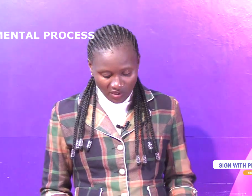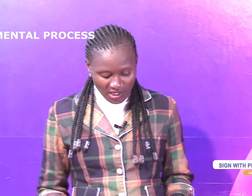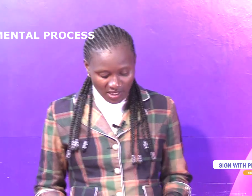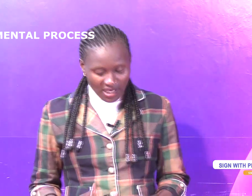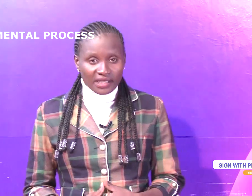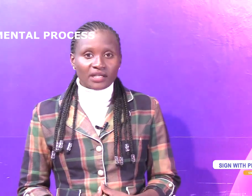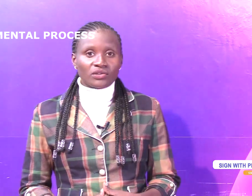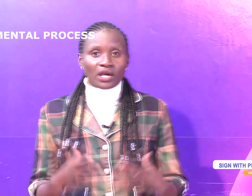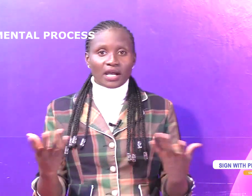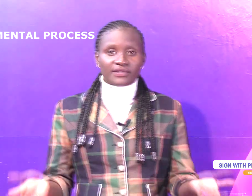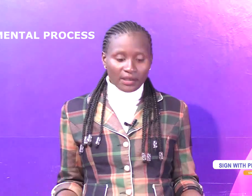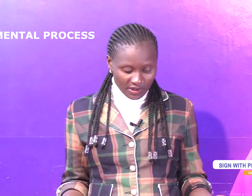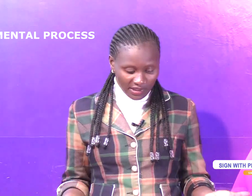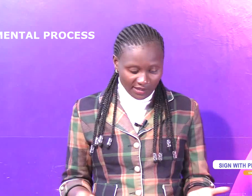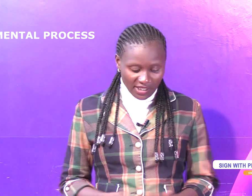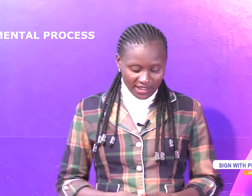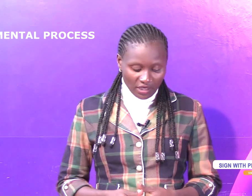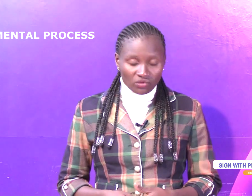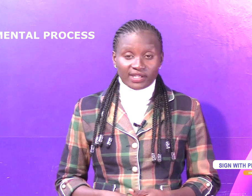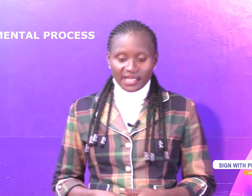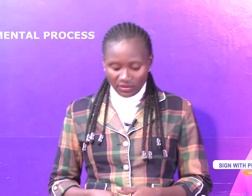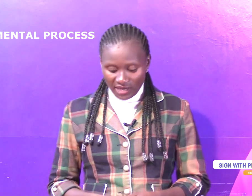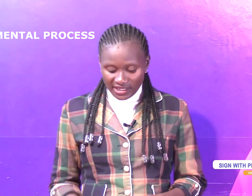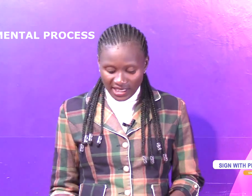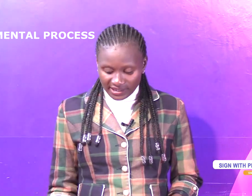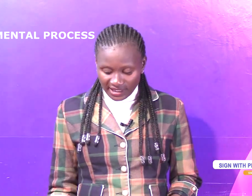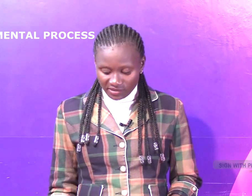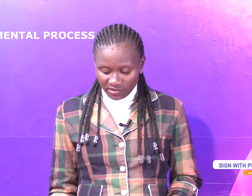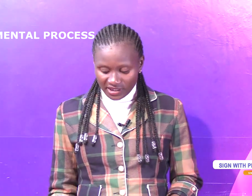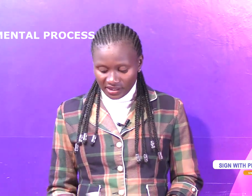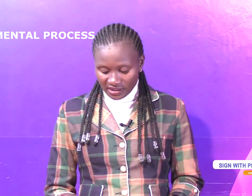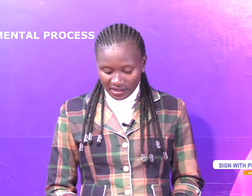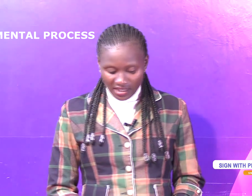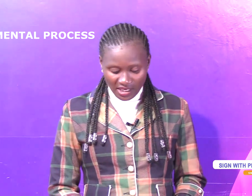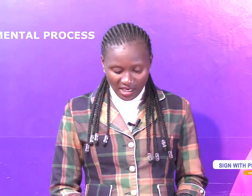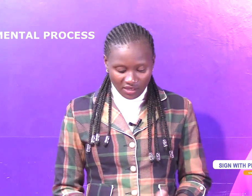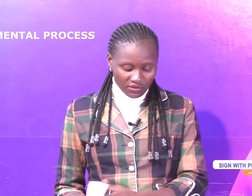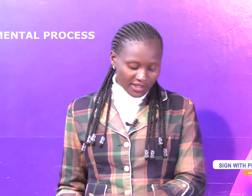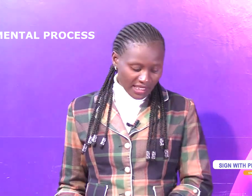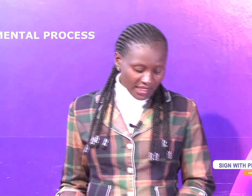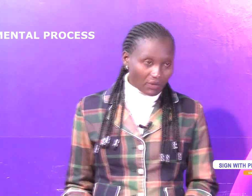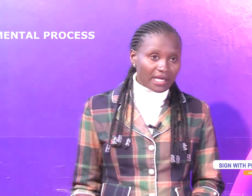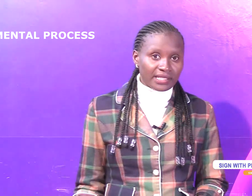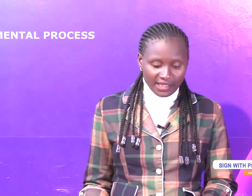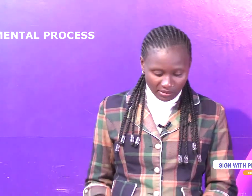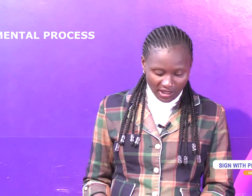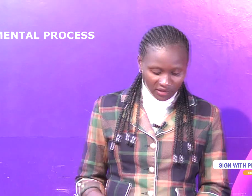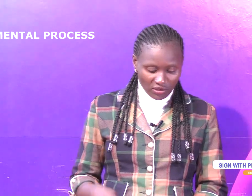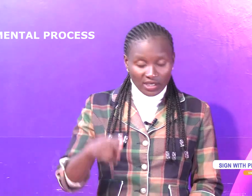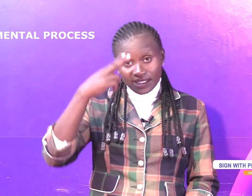And then also have suspect. How do we sign the word suspect? How do we sign the word suspect? So